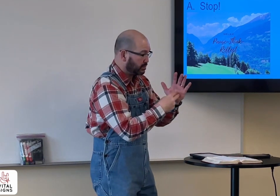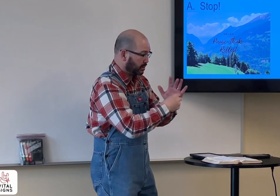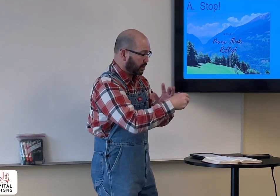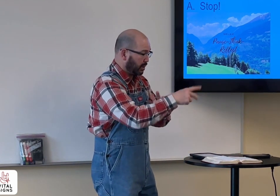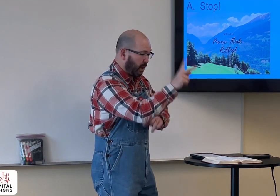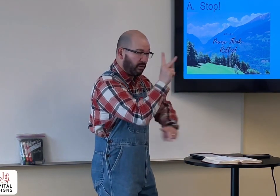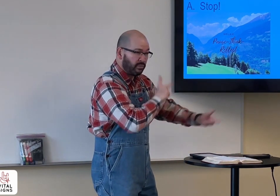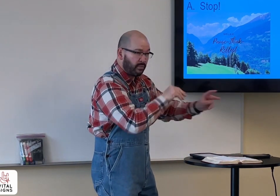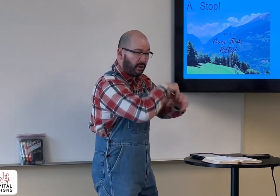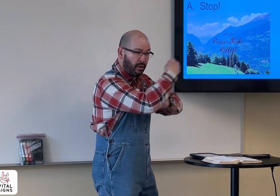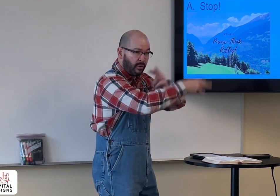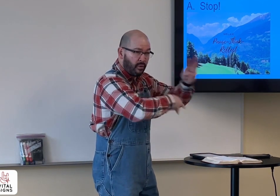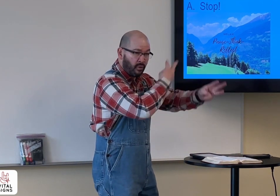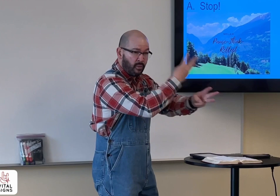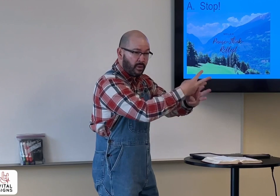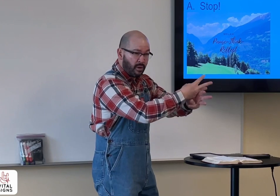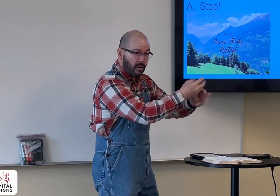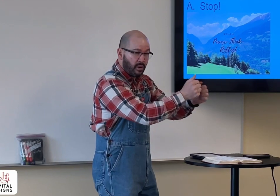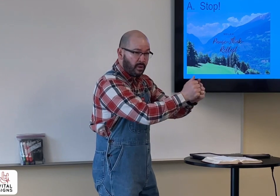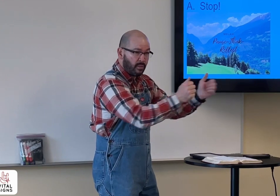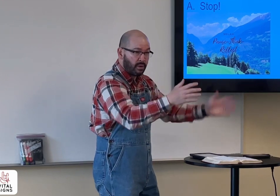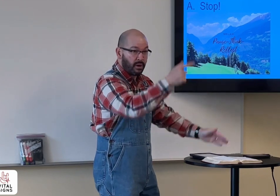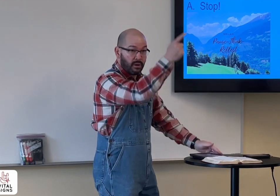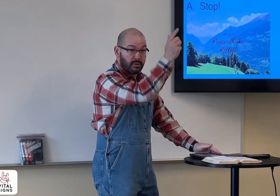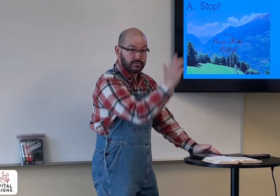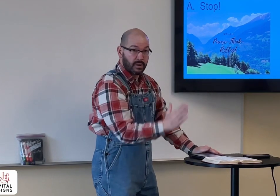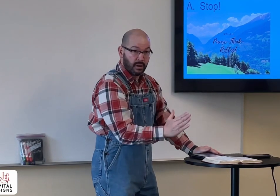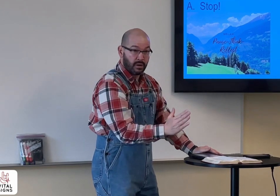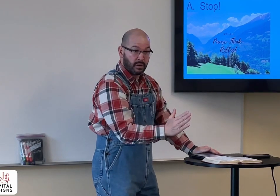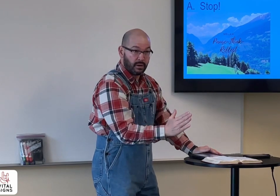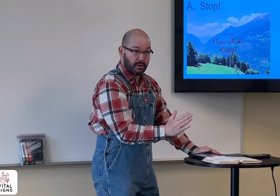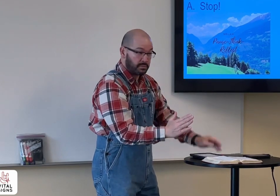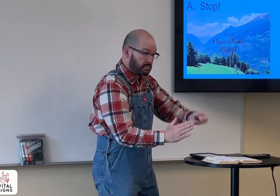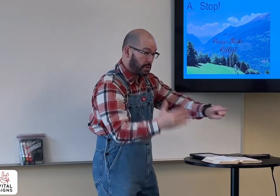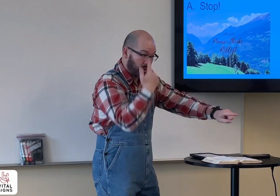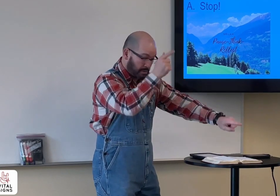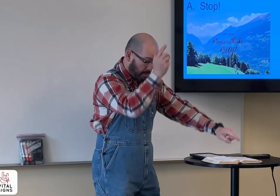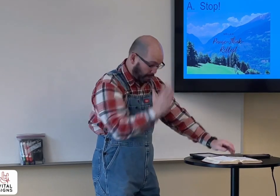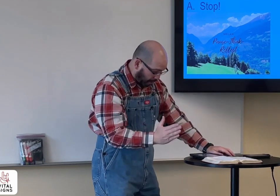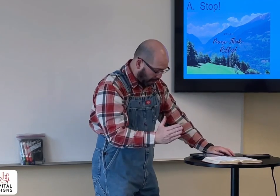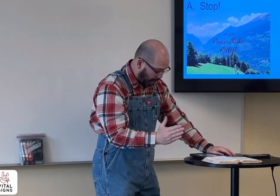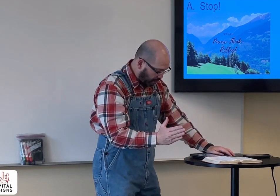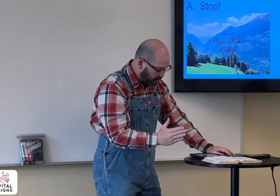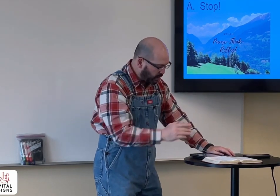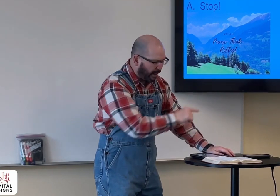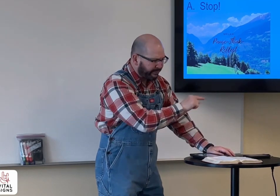The heathen, the people without of the world that don't know God, that without God,